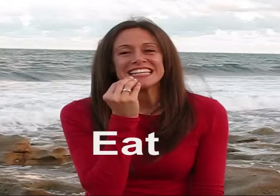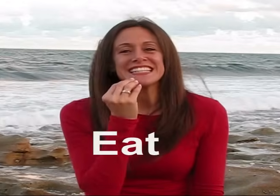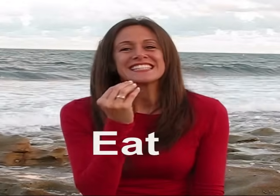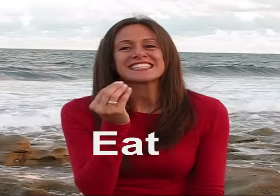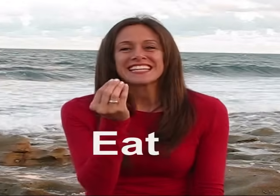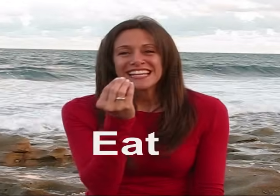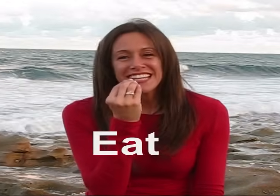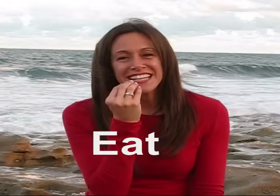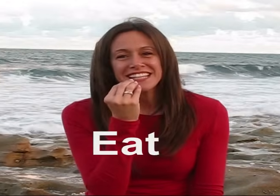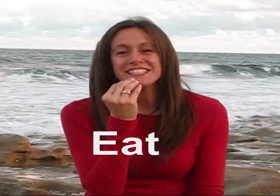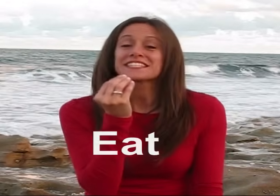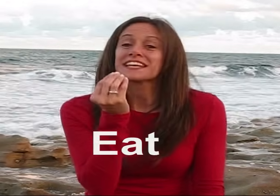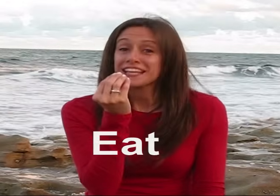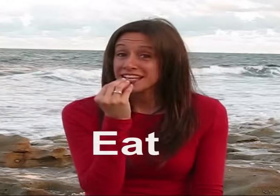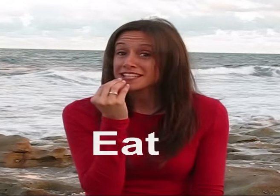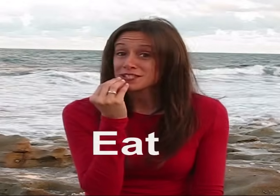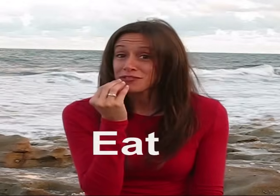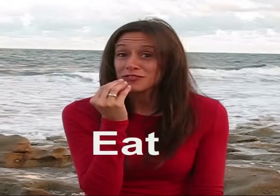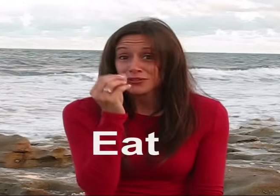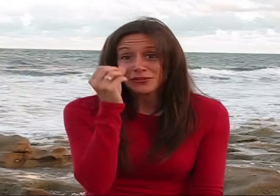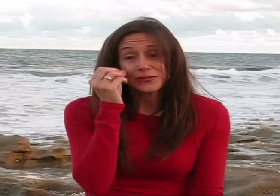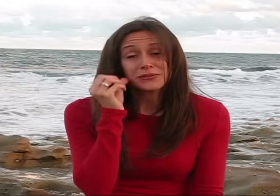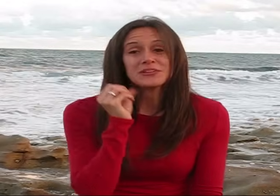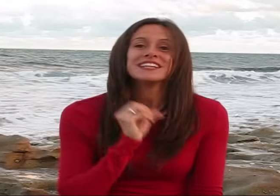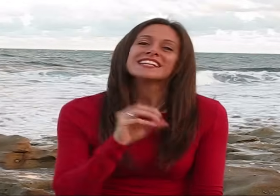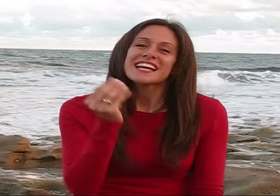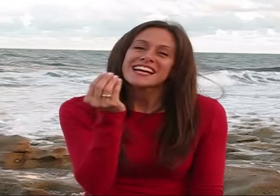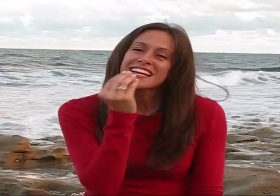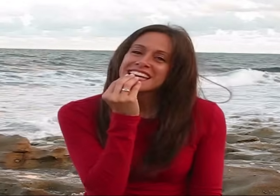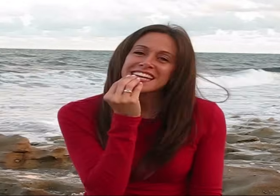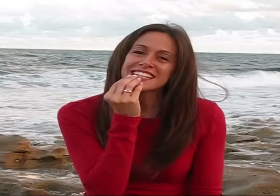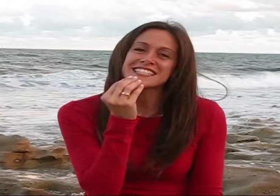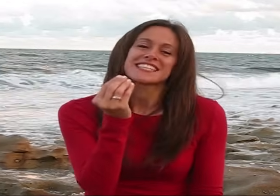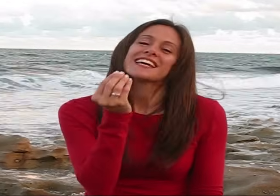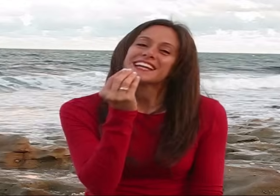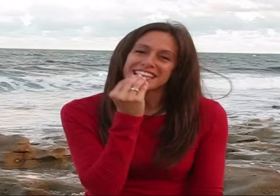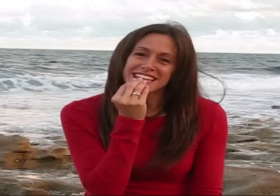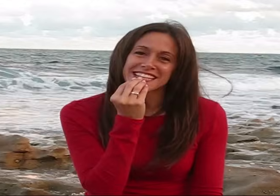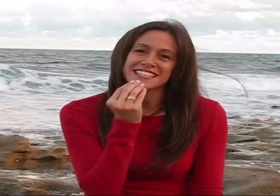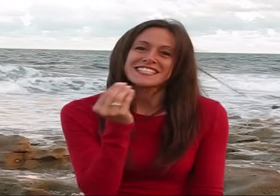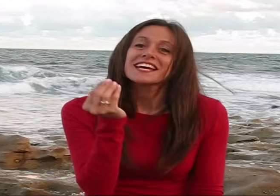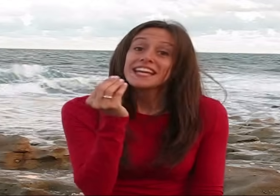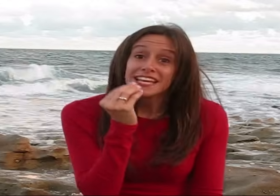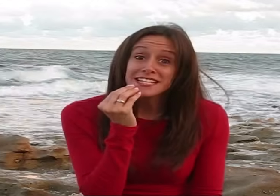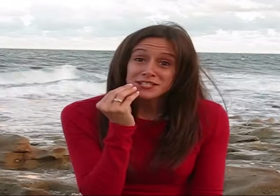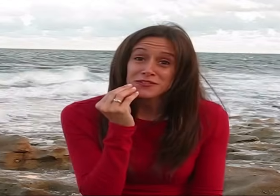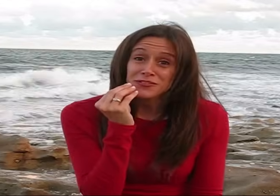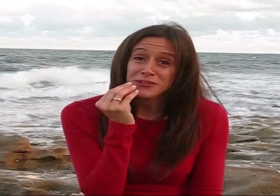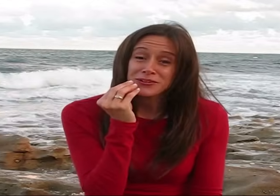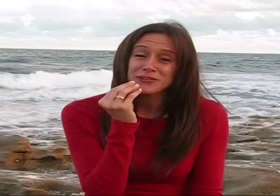Eat, eat, eat your food. Eat, eat, eat your